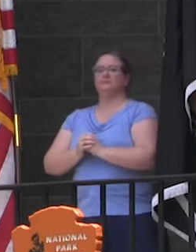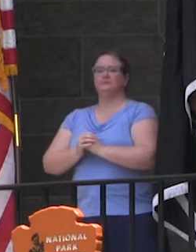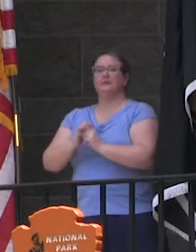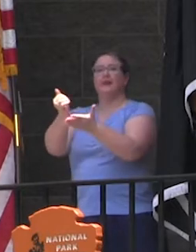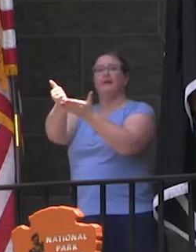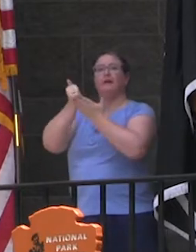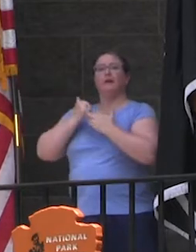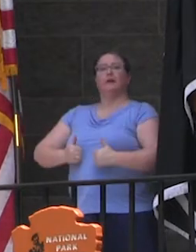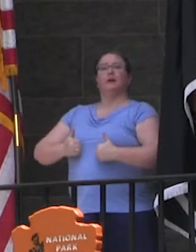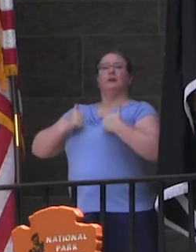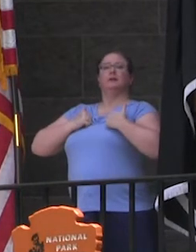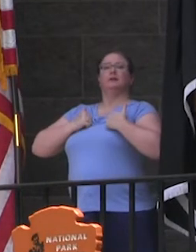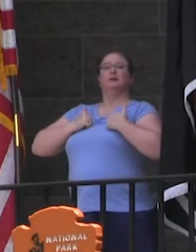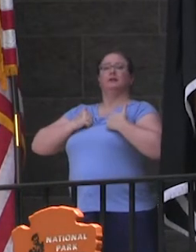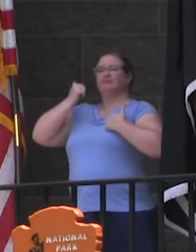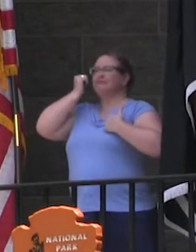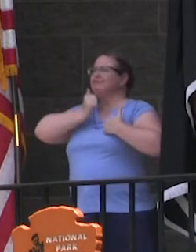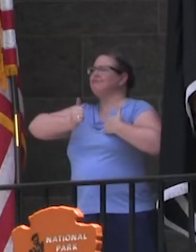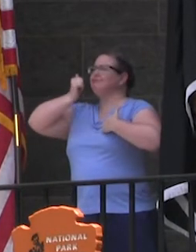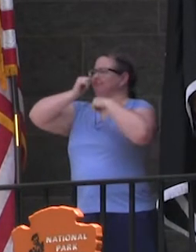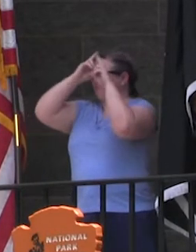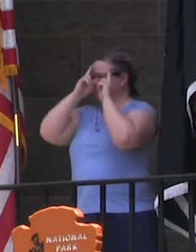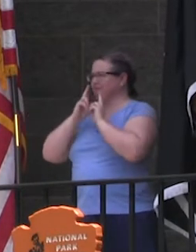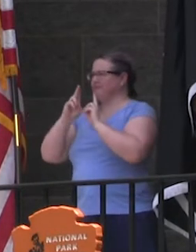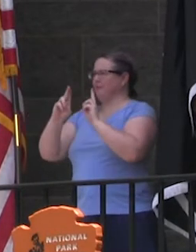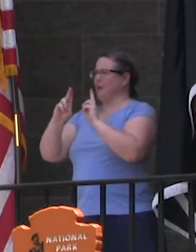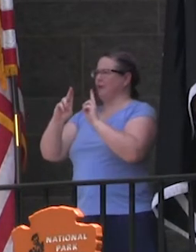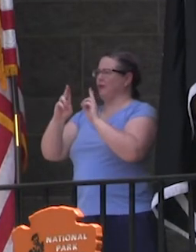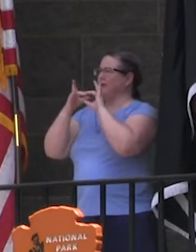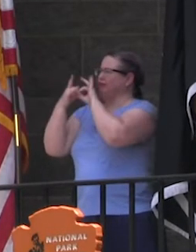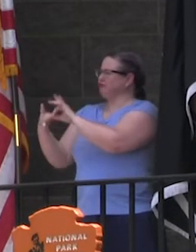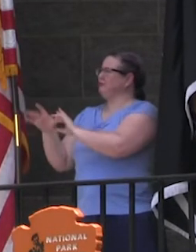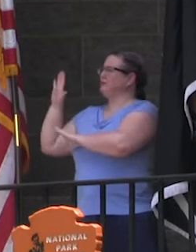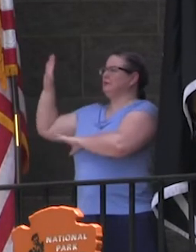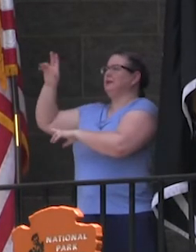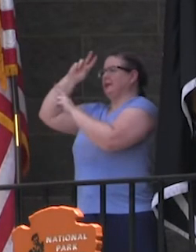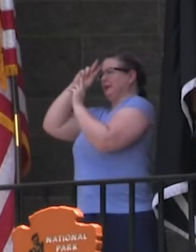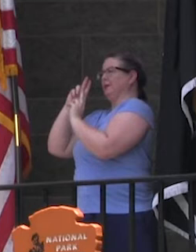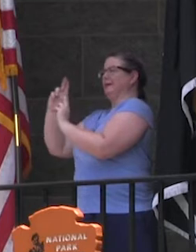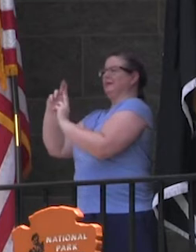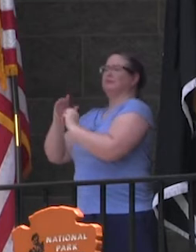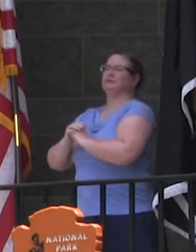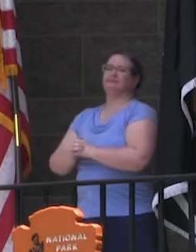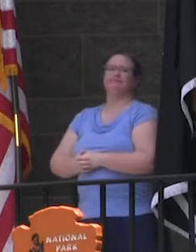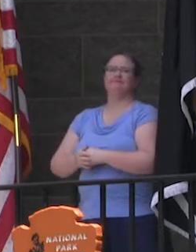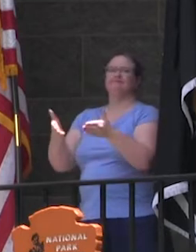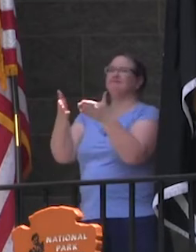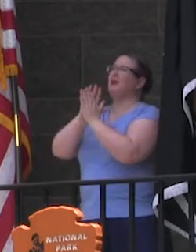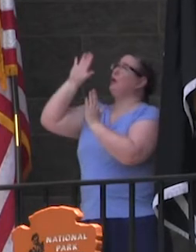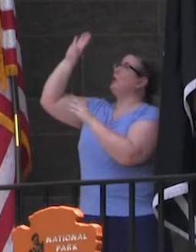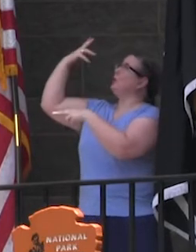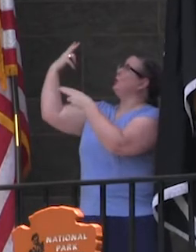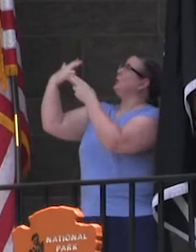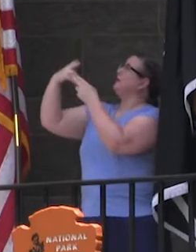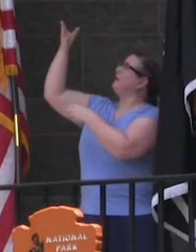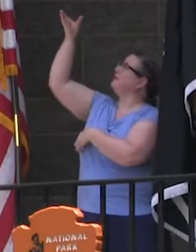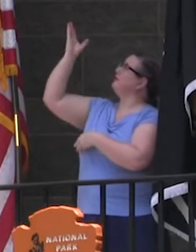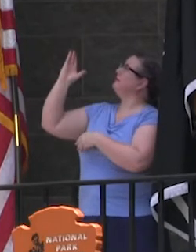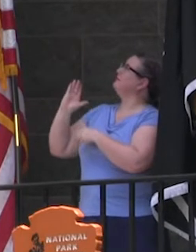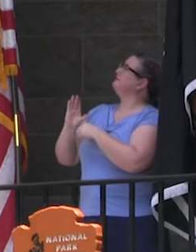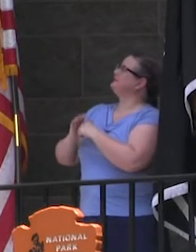Help us to live our lives with honor in the light of their honor. We ask this in your name, Almighty